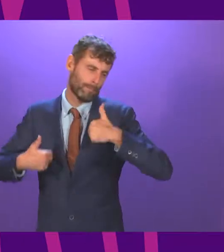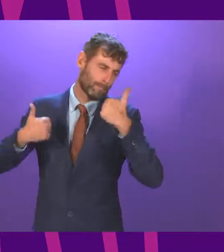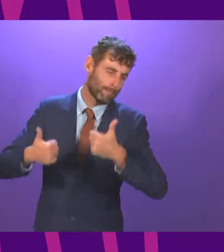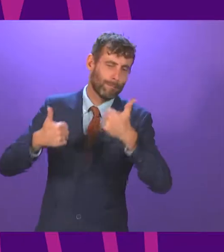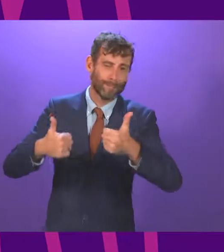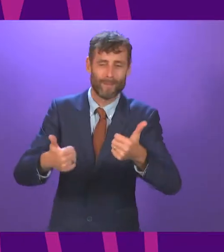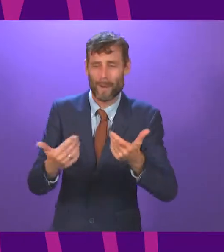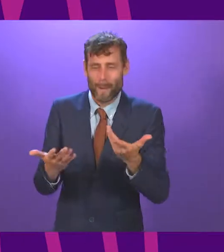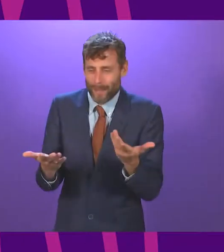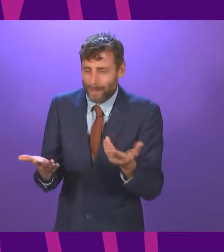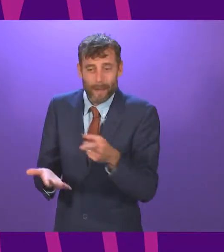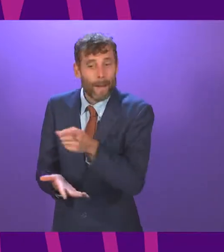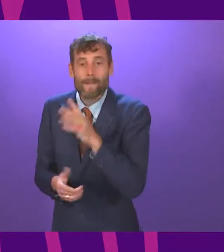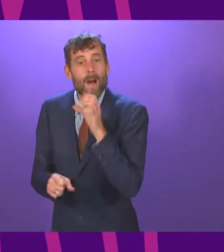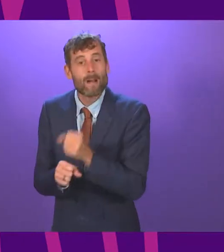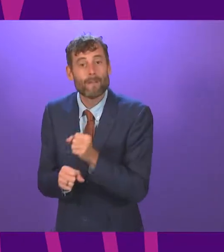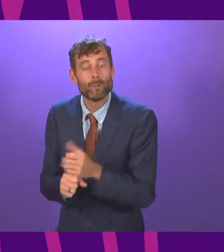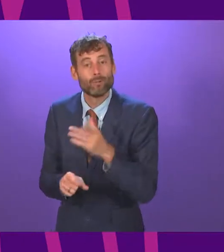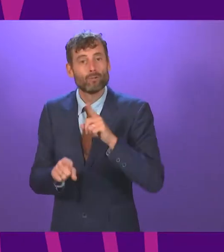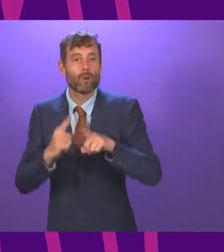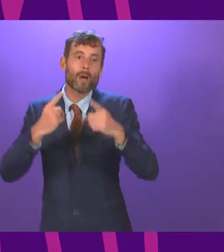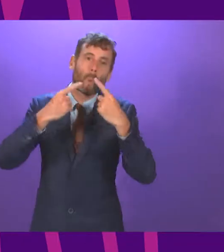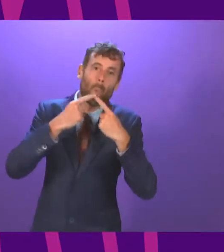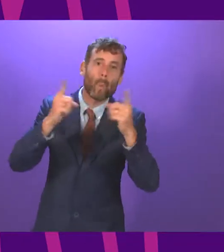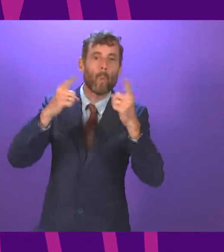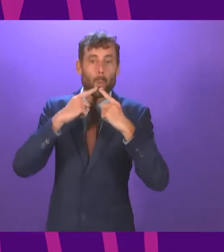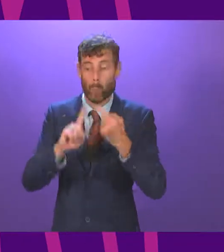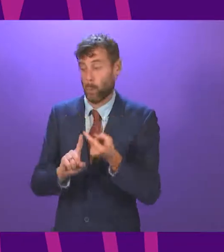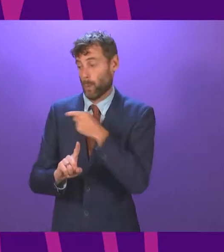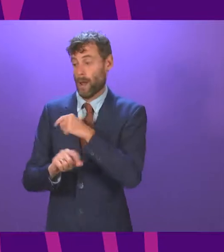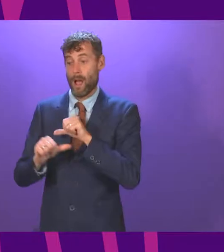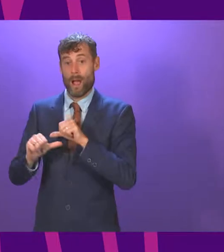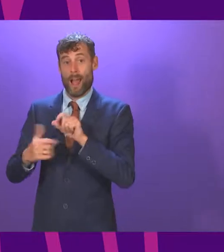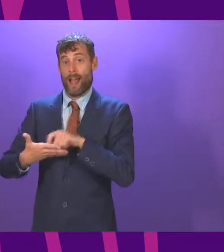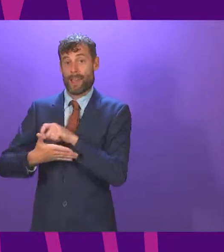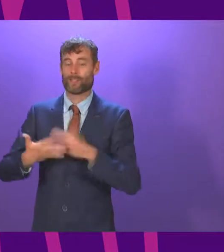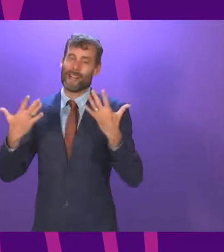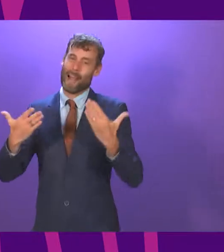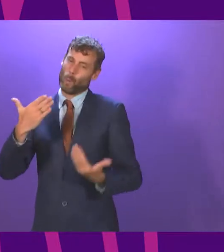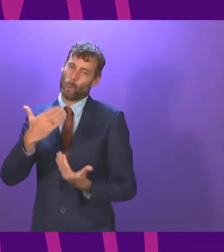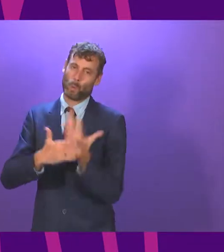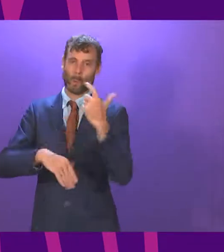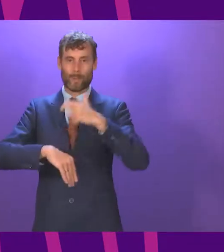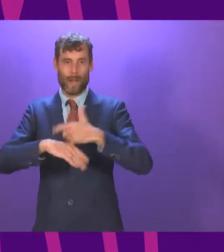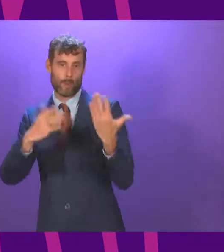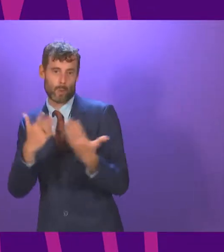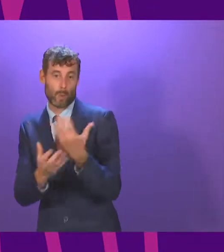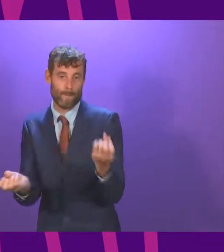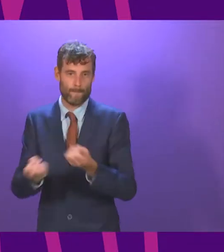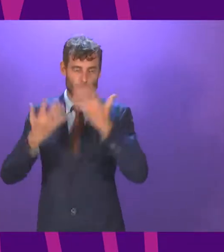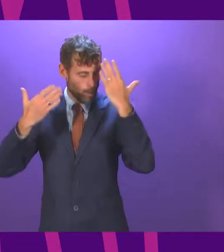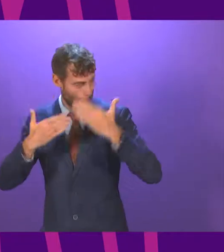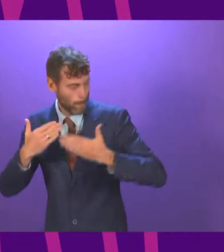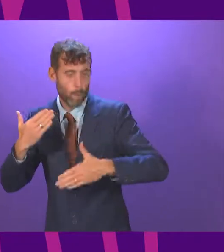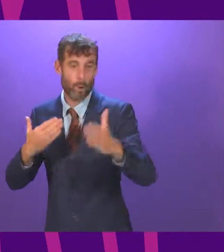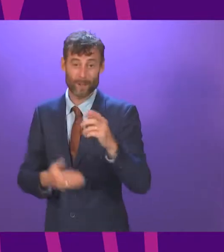fact is that no matter how much this government wished to make the aftermath of the election a new beginning, it cannot escape its old feelings and